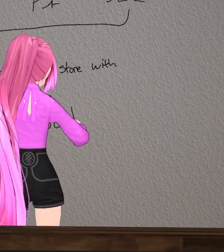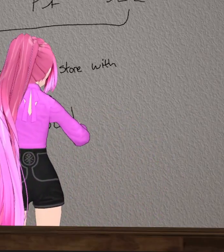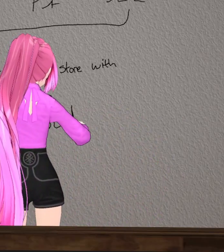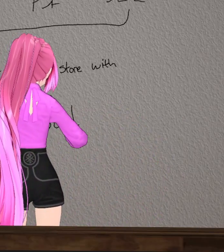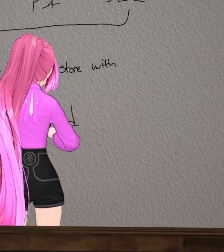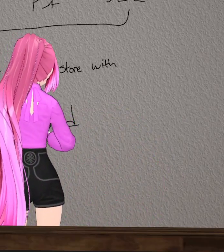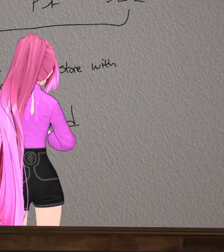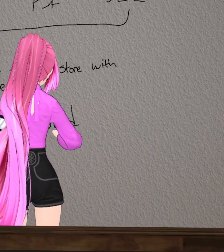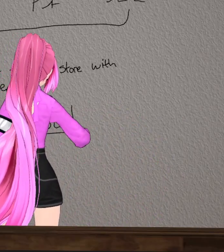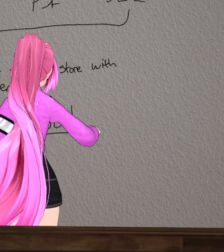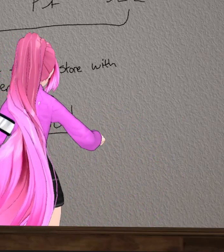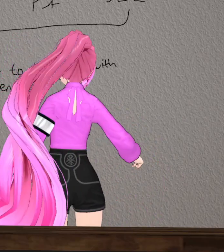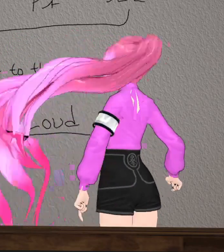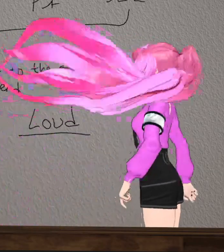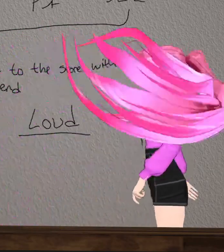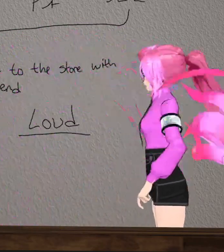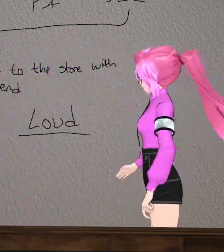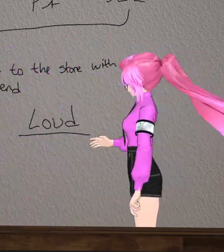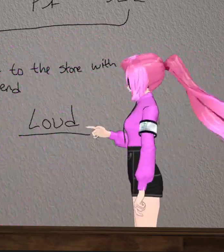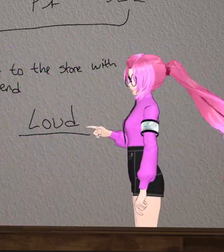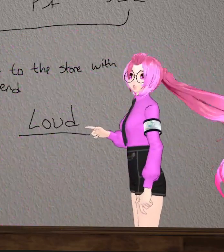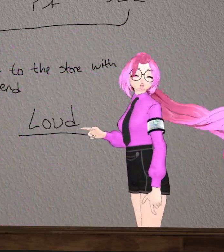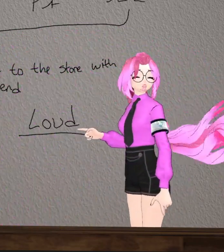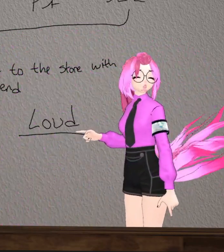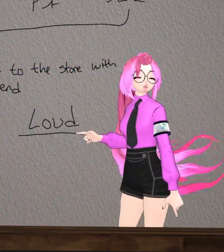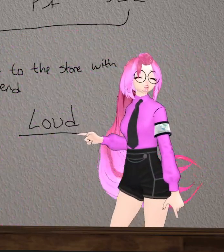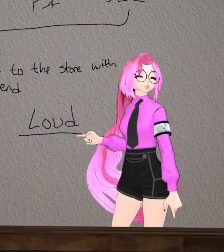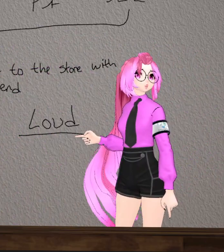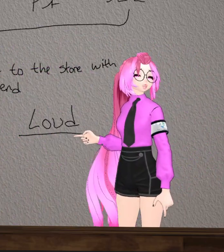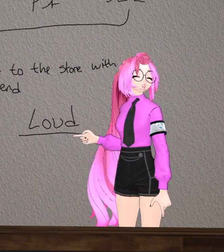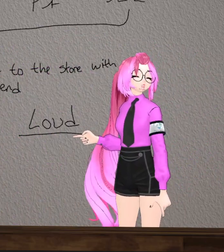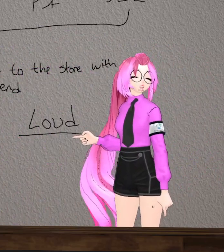loud. Does anyone know how to sign loud in ASL?